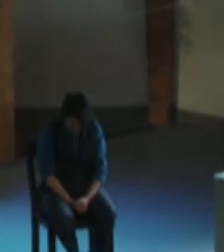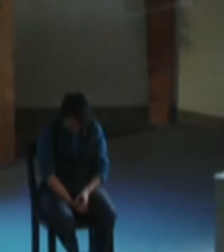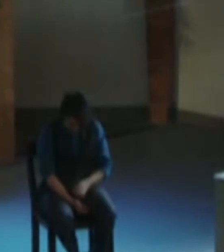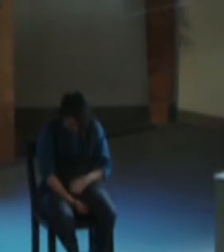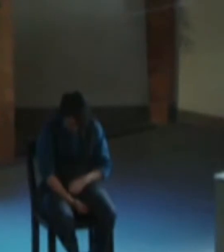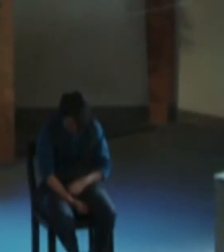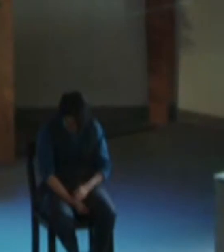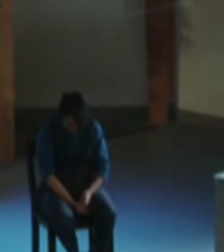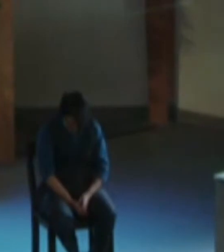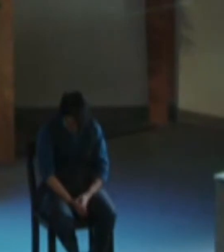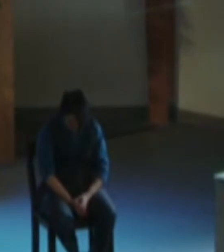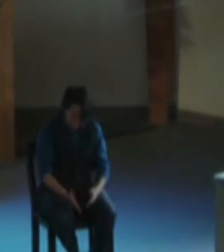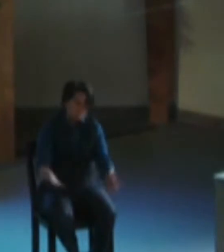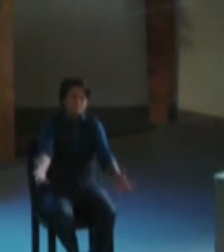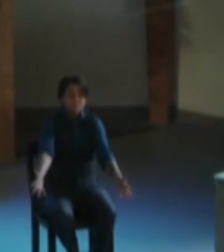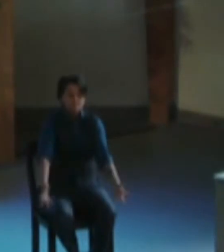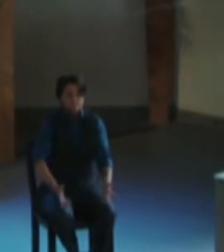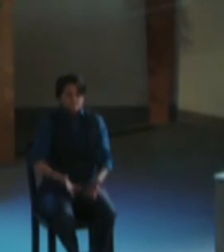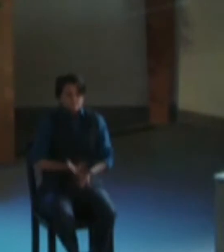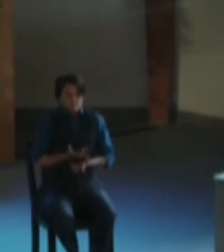Let's take that nice deep breath in